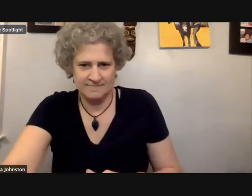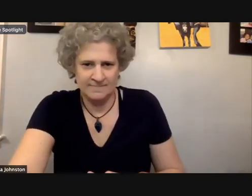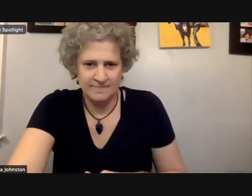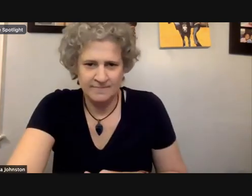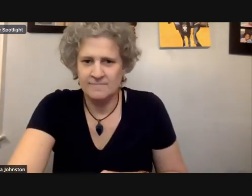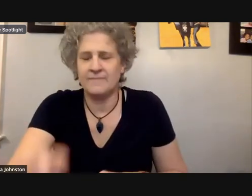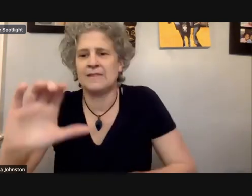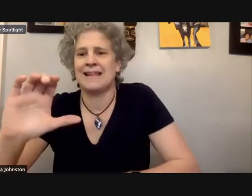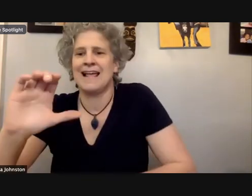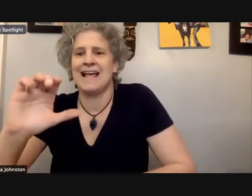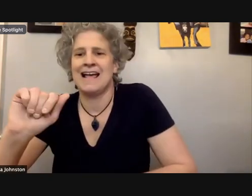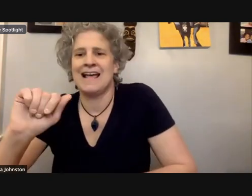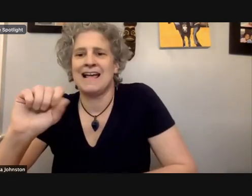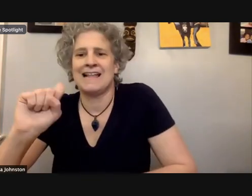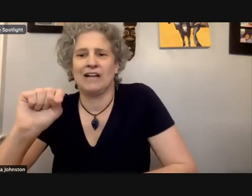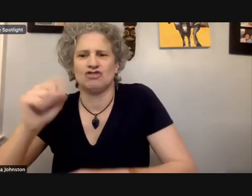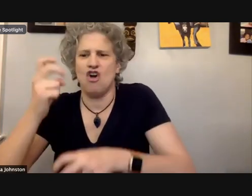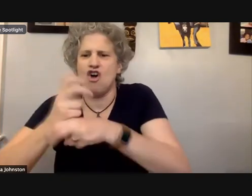be.